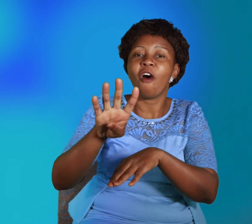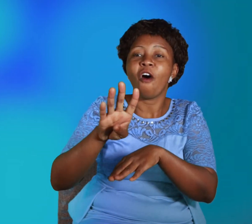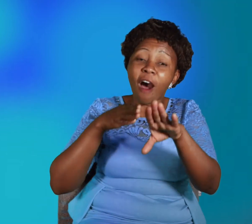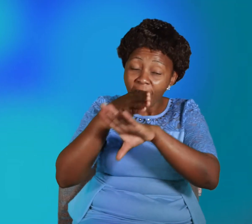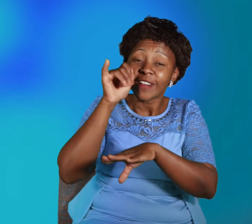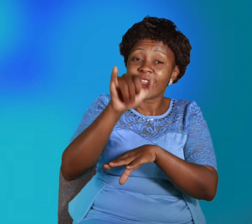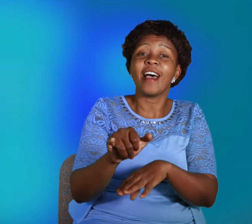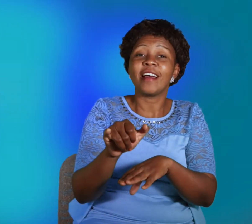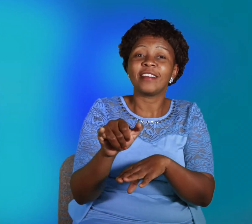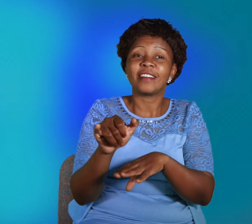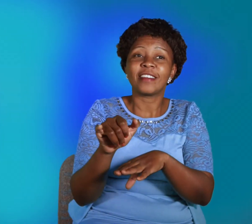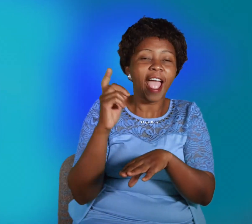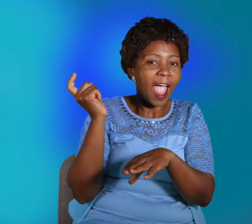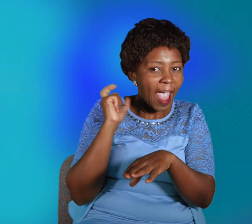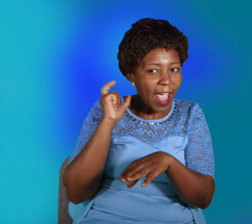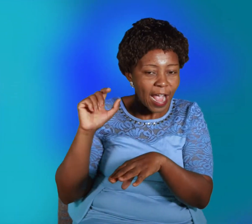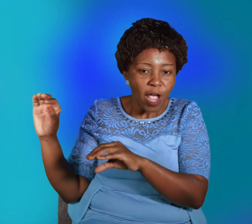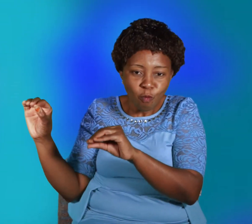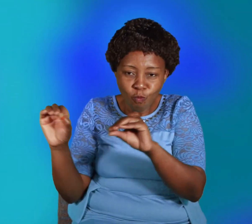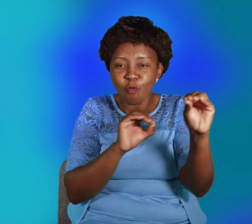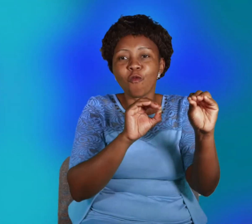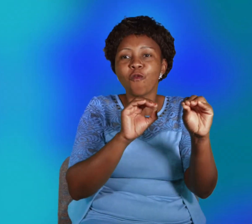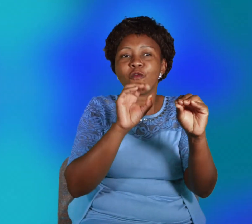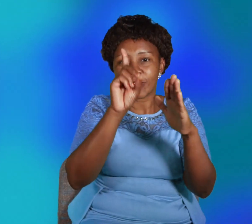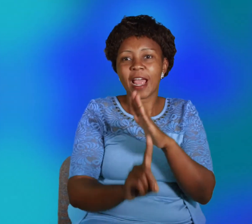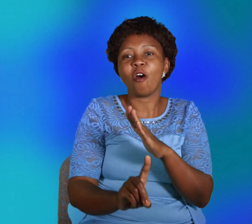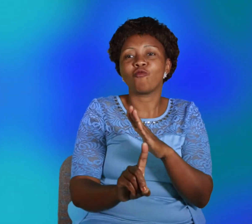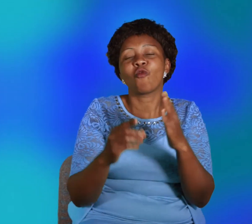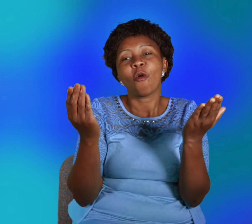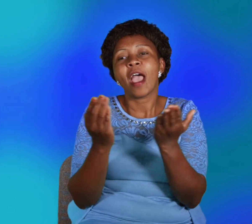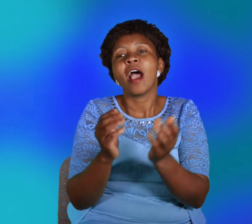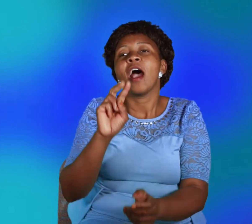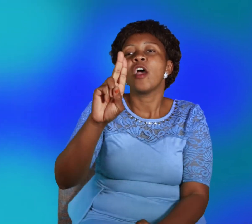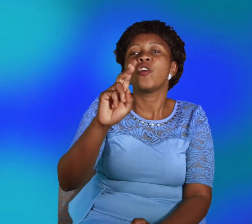that, it travels towards the uterus.